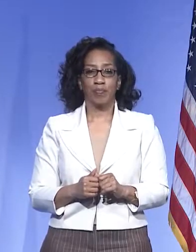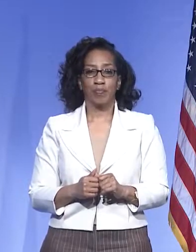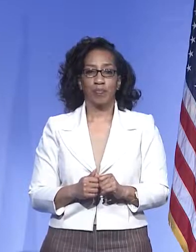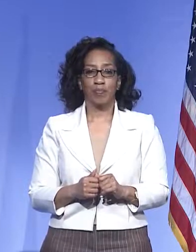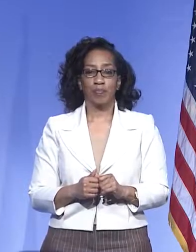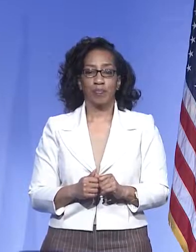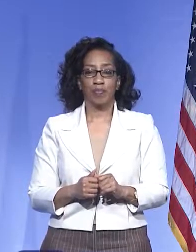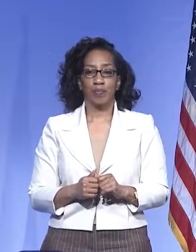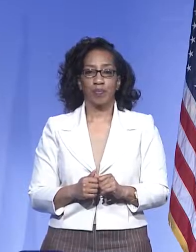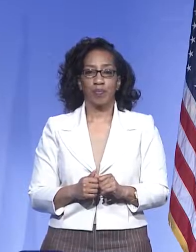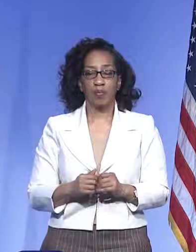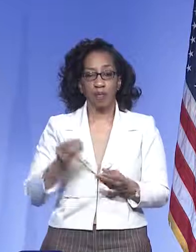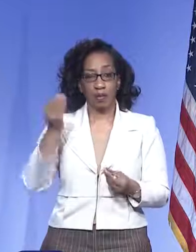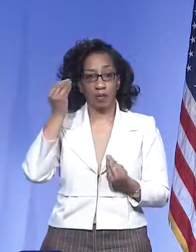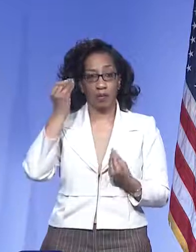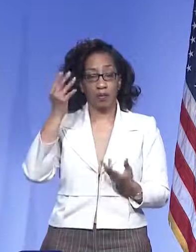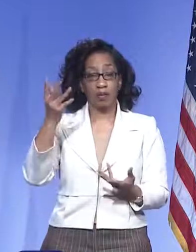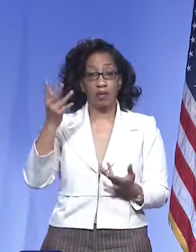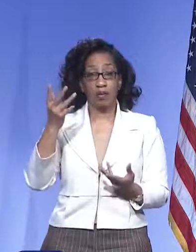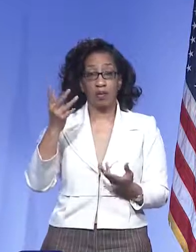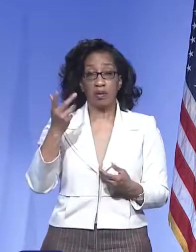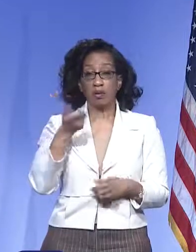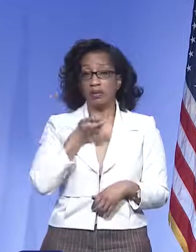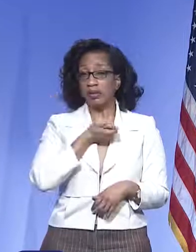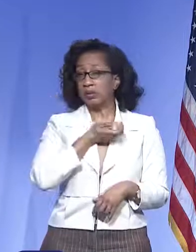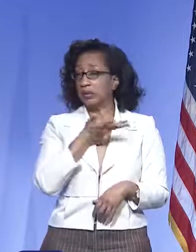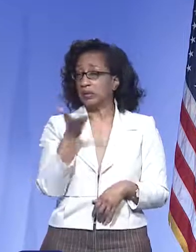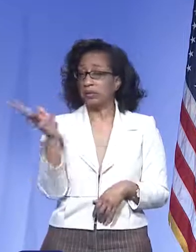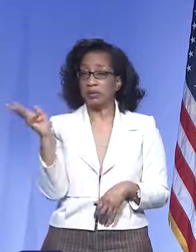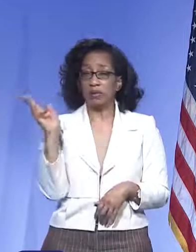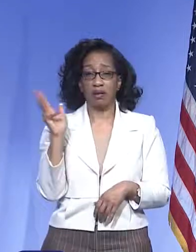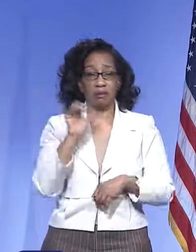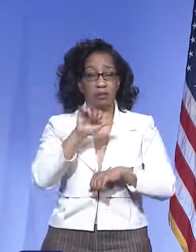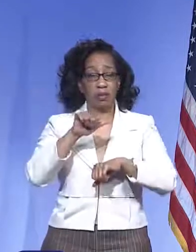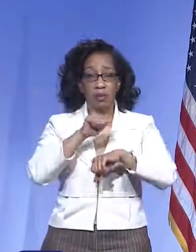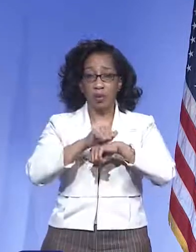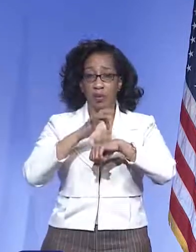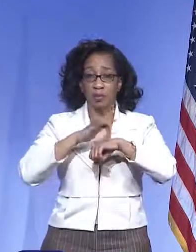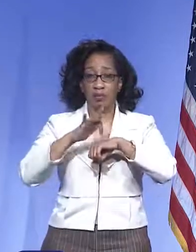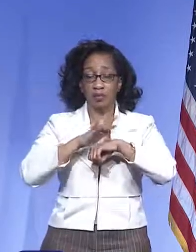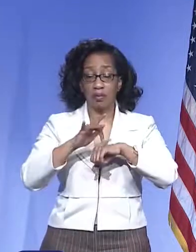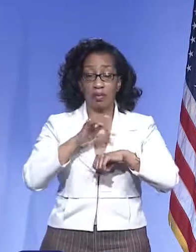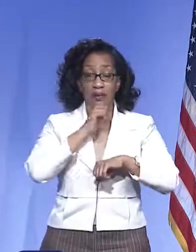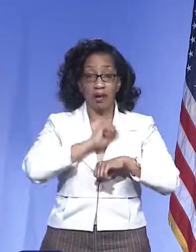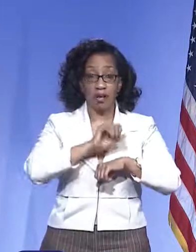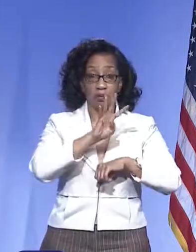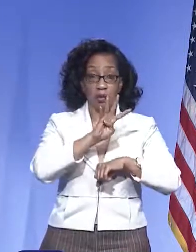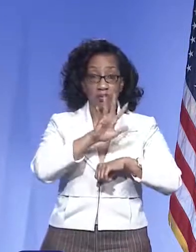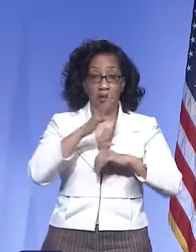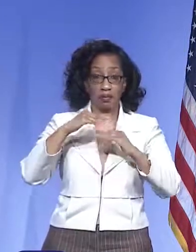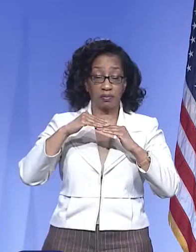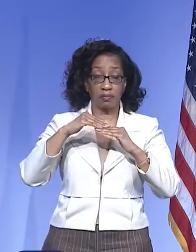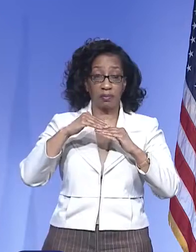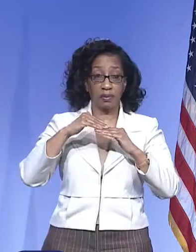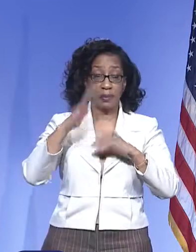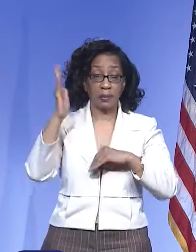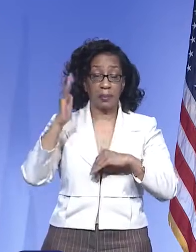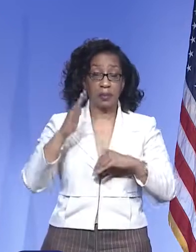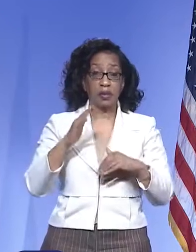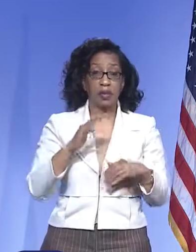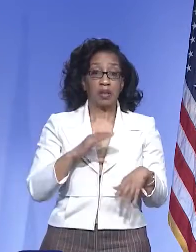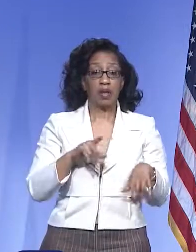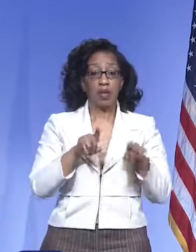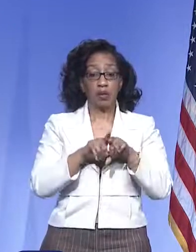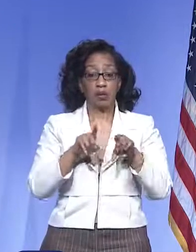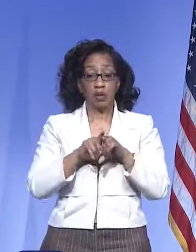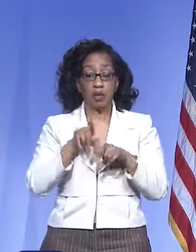would offer that, again, we have several thousand appointments available this week for people 45 and up and phase 3 and up, so